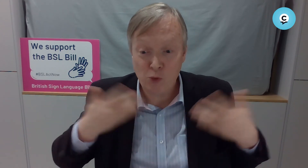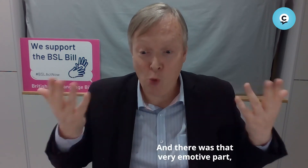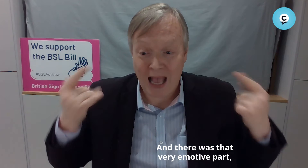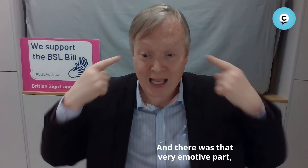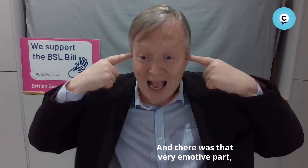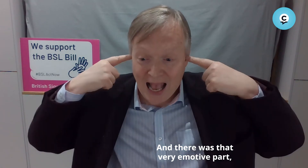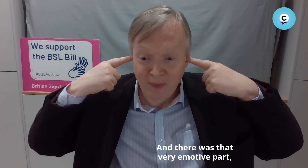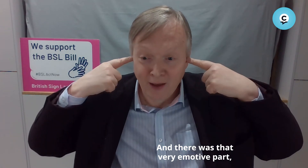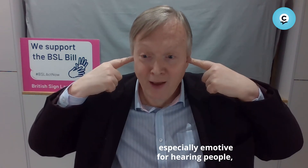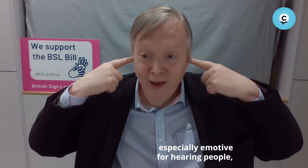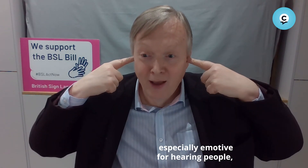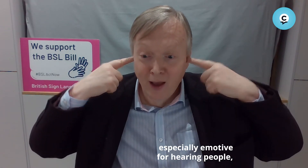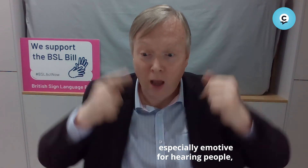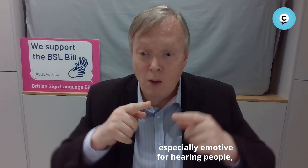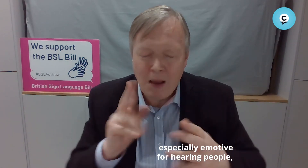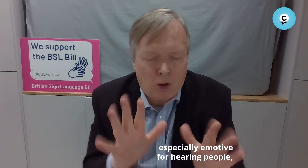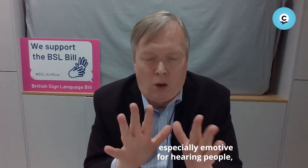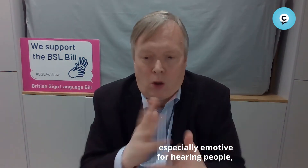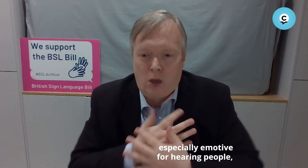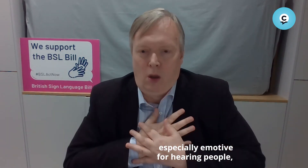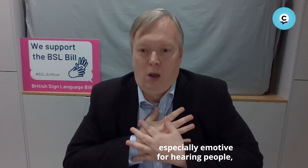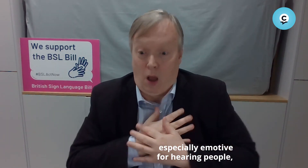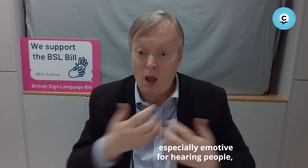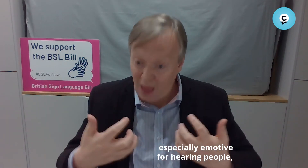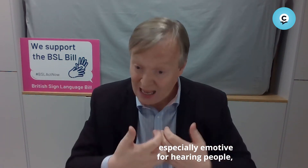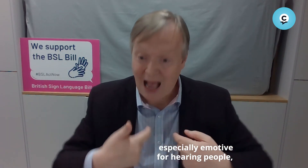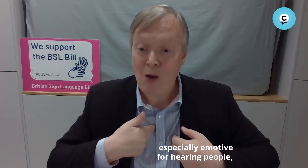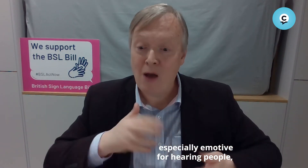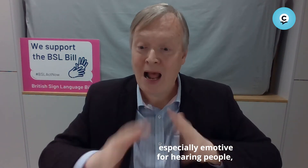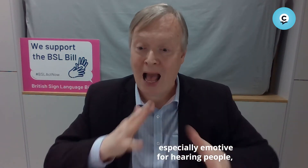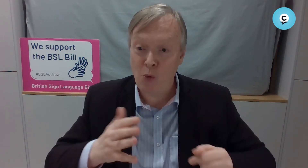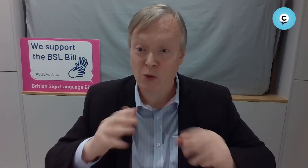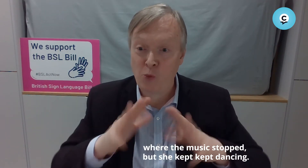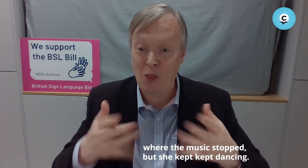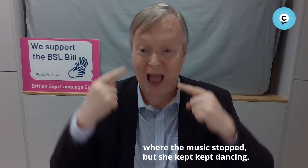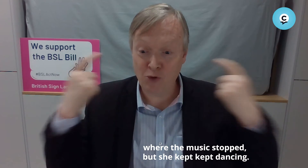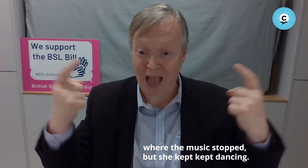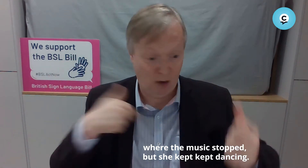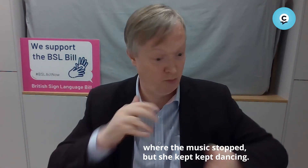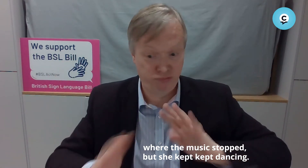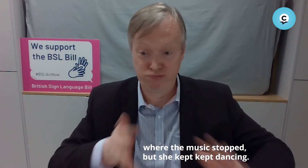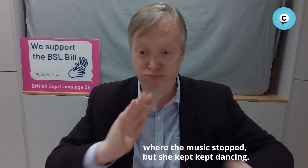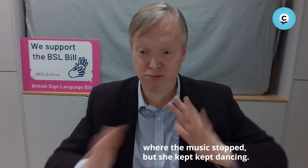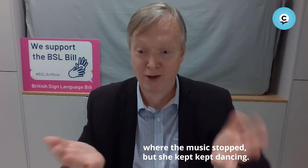and there was that very emotive part, especially emotive for hearing people, where the music stopped but she kept